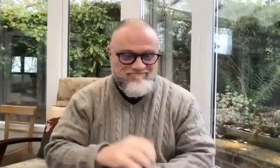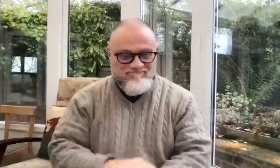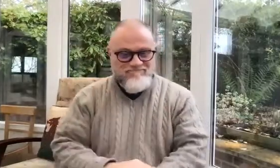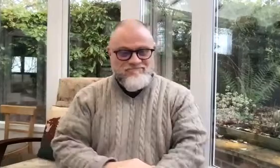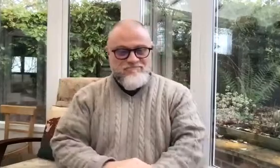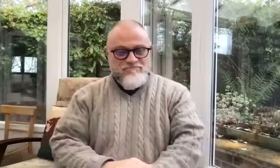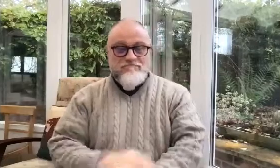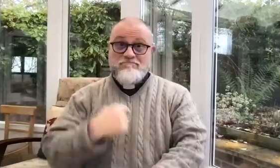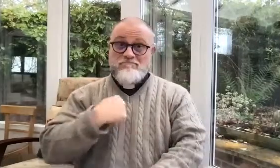name.